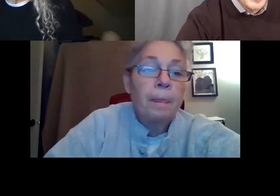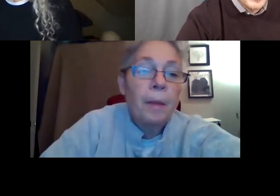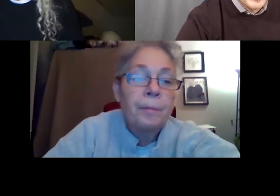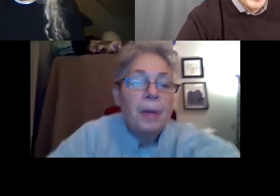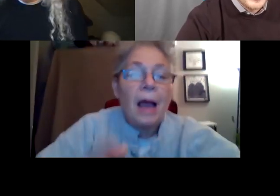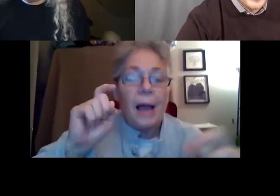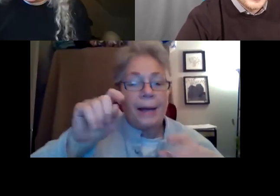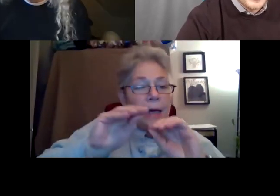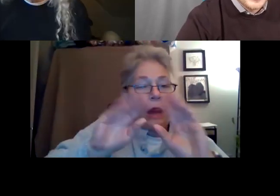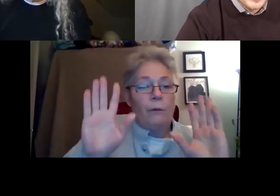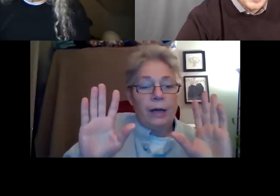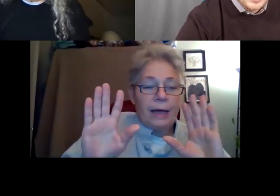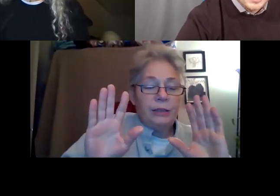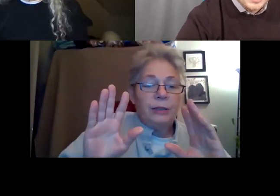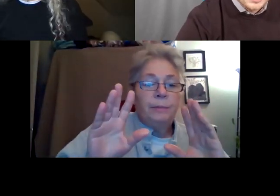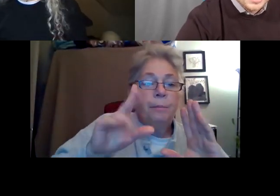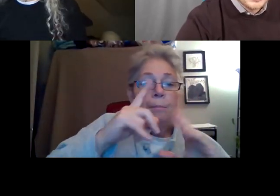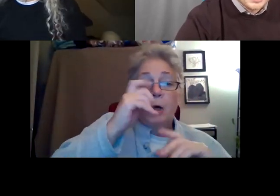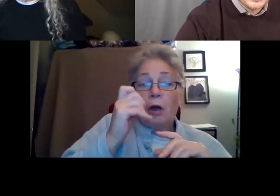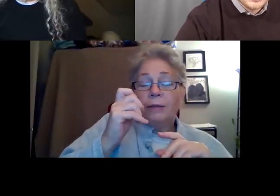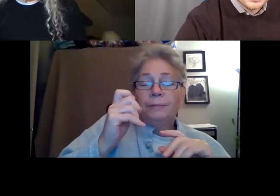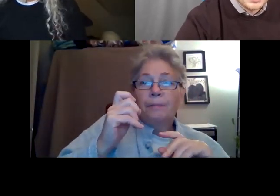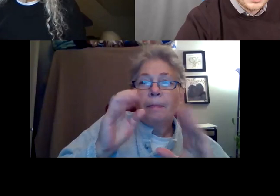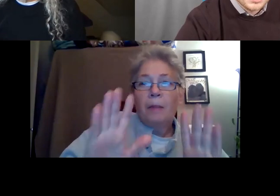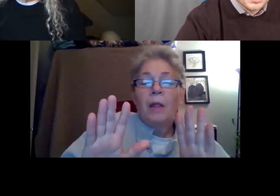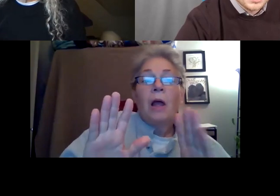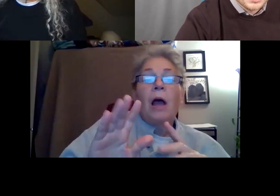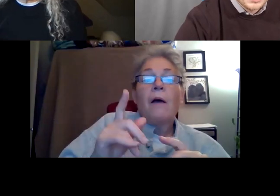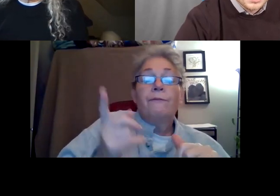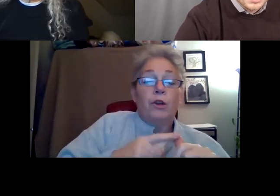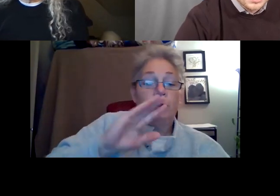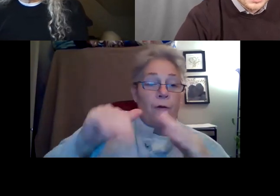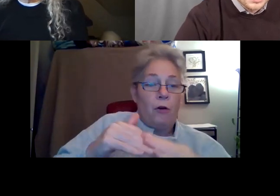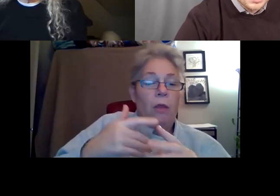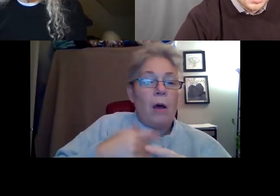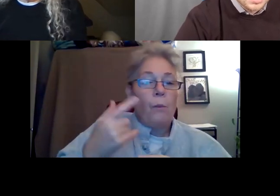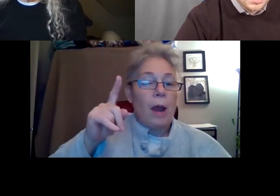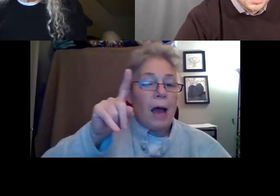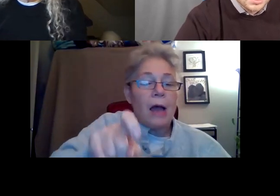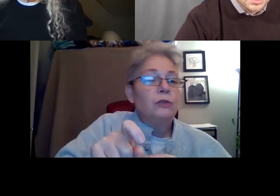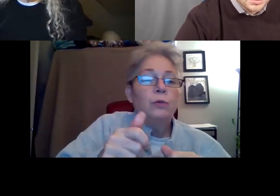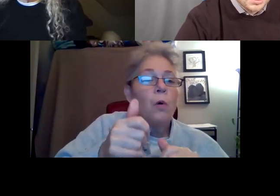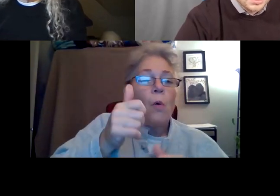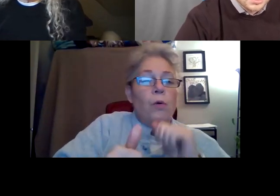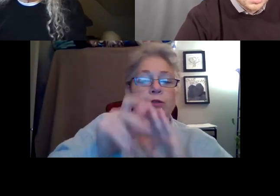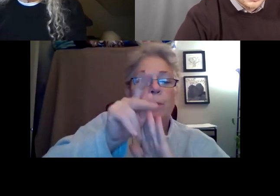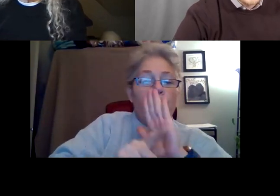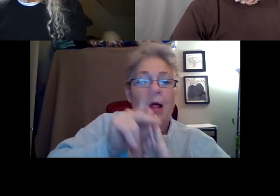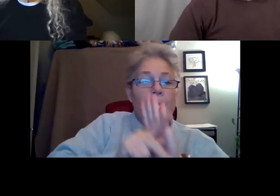saying, Happy New Year, everybody. I want to clarify because first of all,